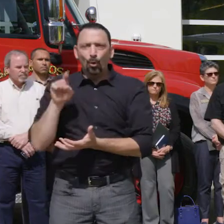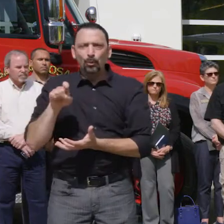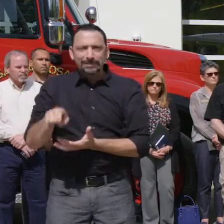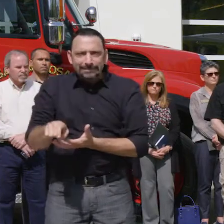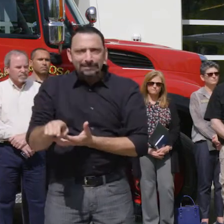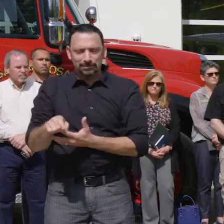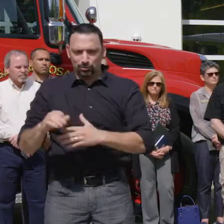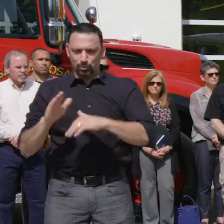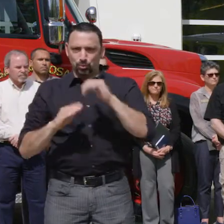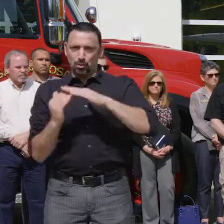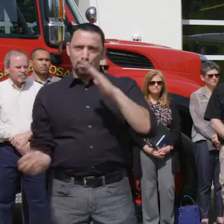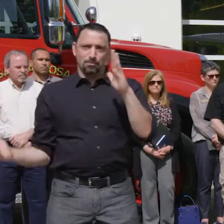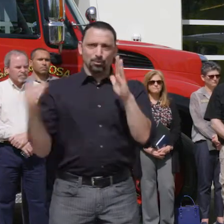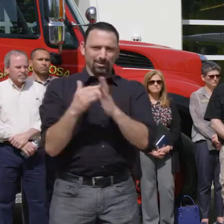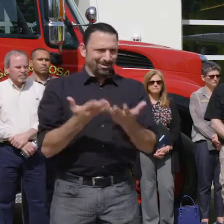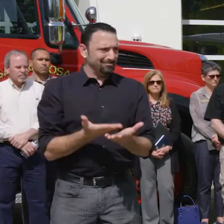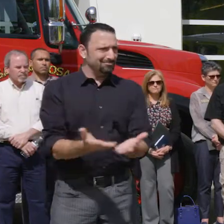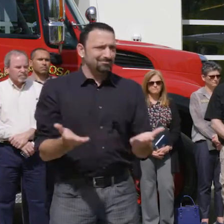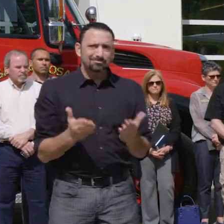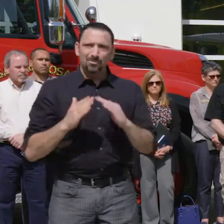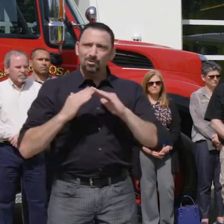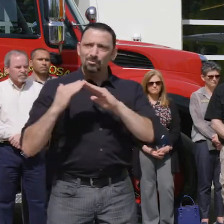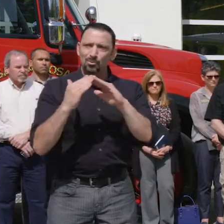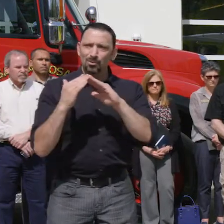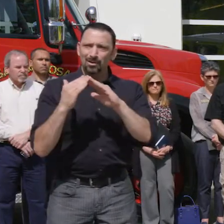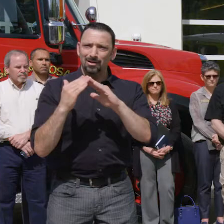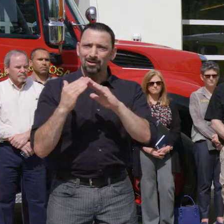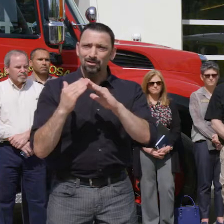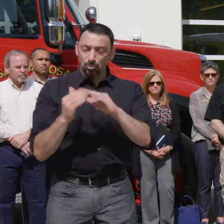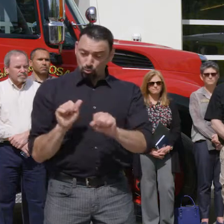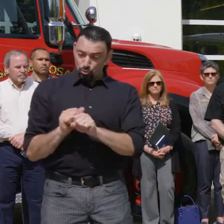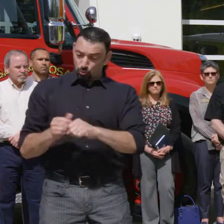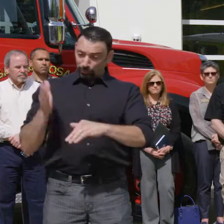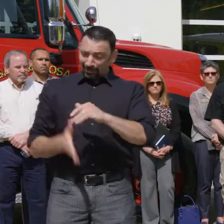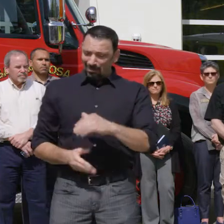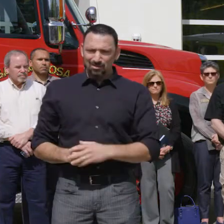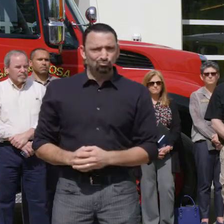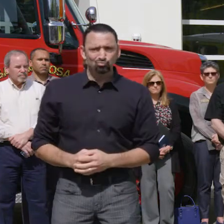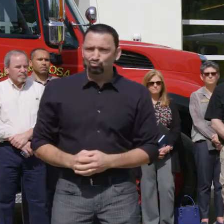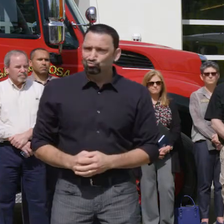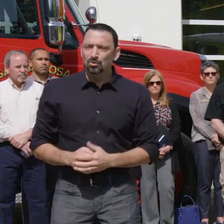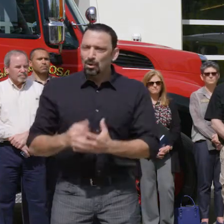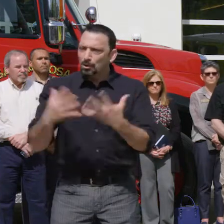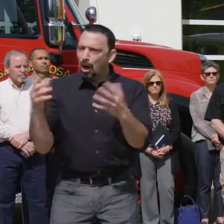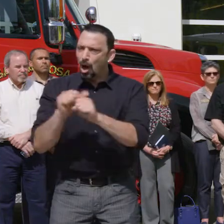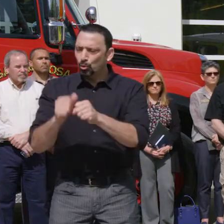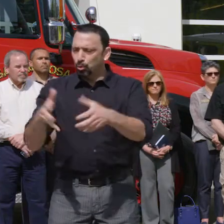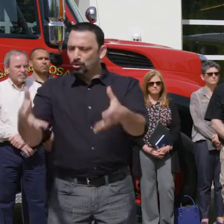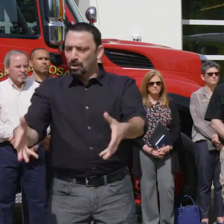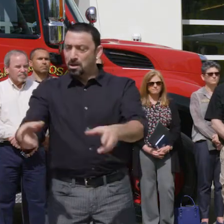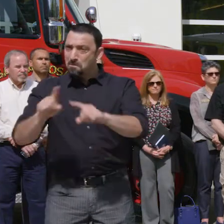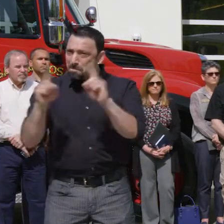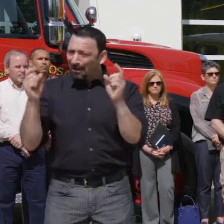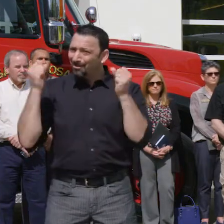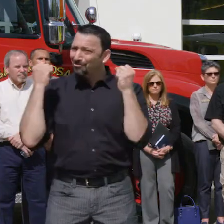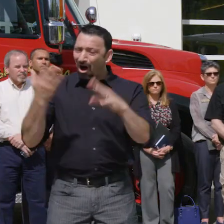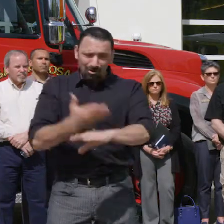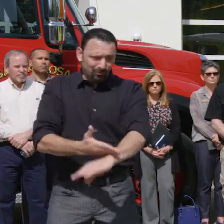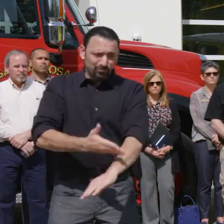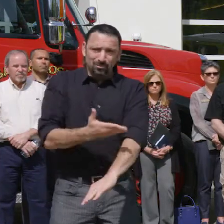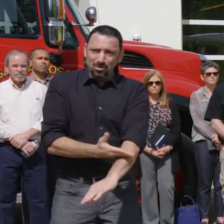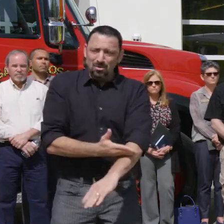community. We do have a long road ahead of us, but we have completed major,